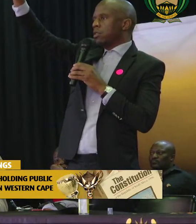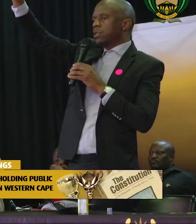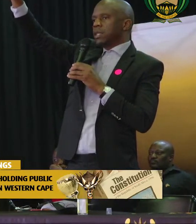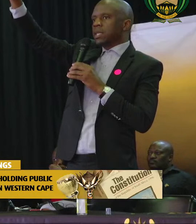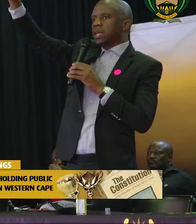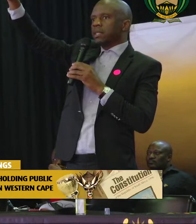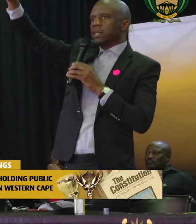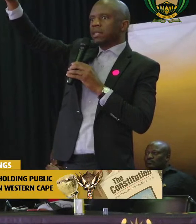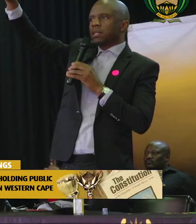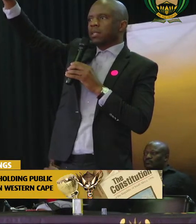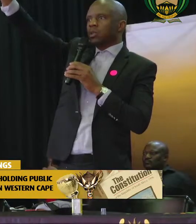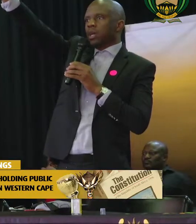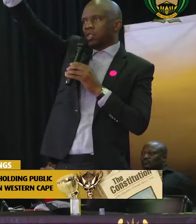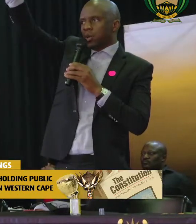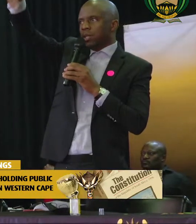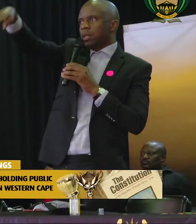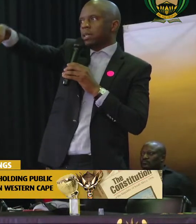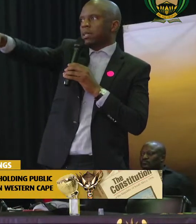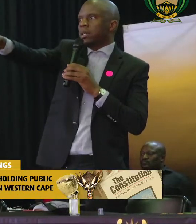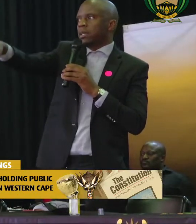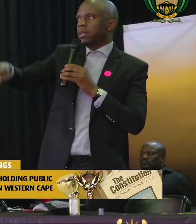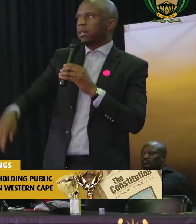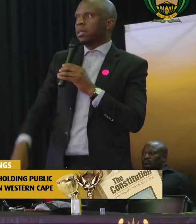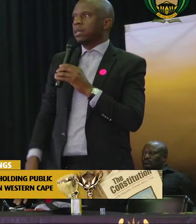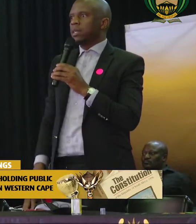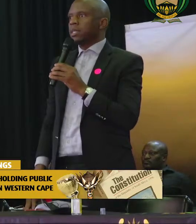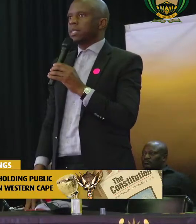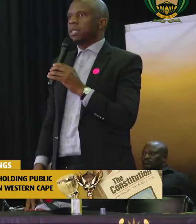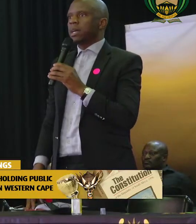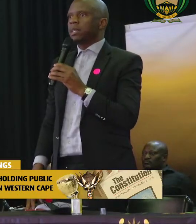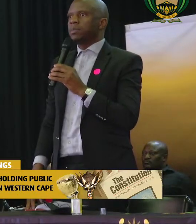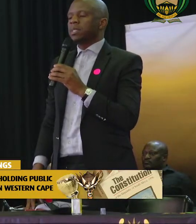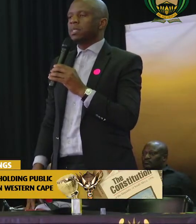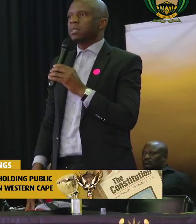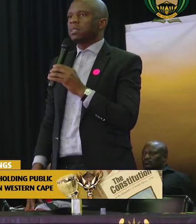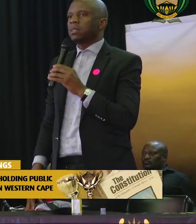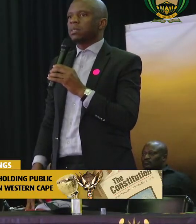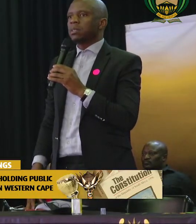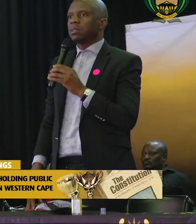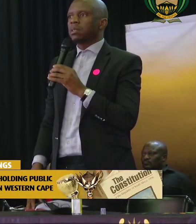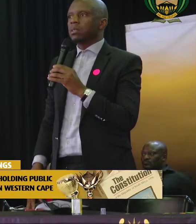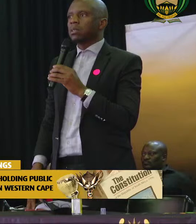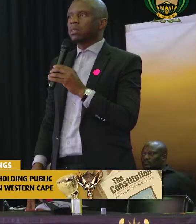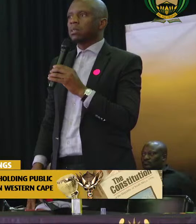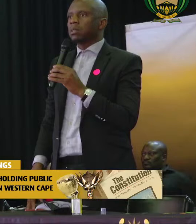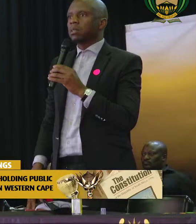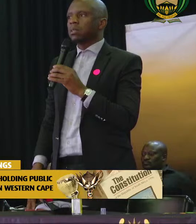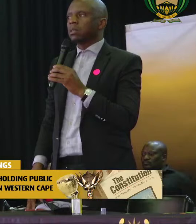Yeah, we have 6 hands. You can join the sitting arrangements.